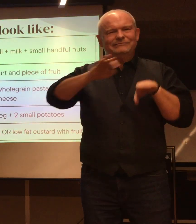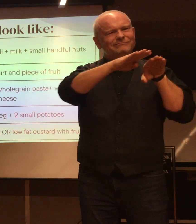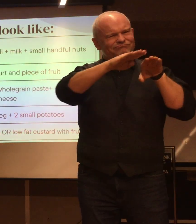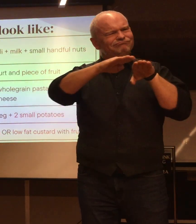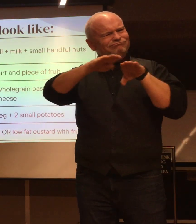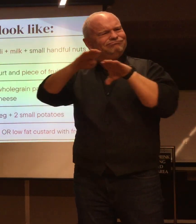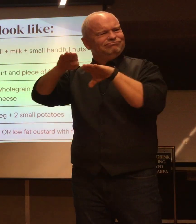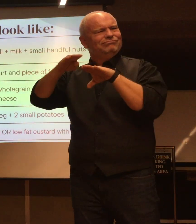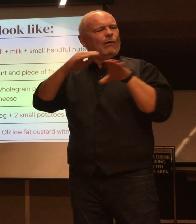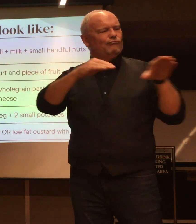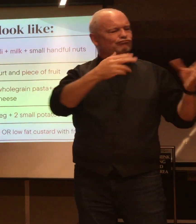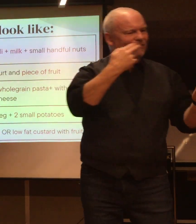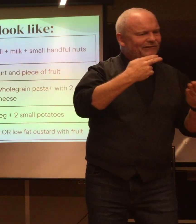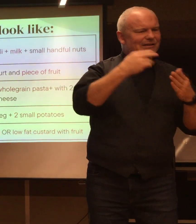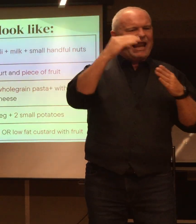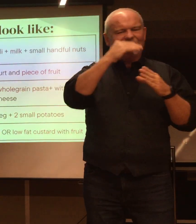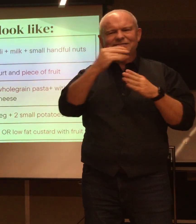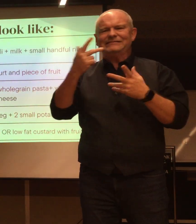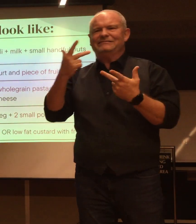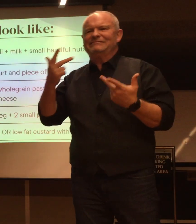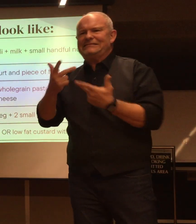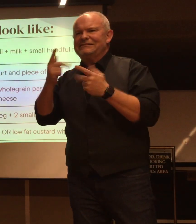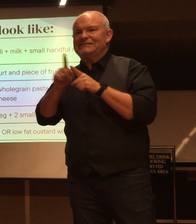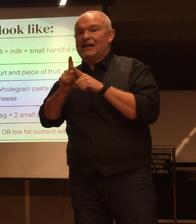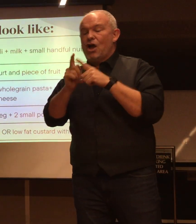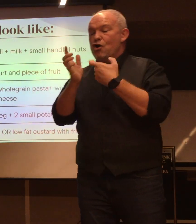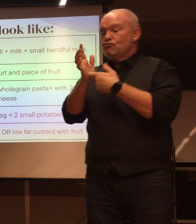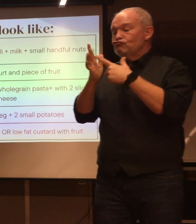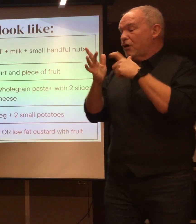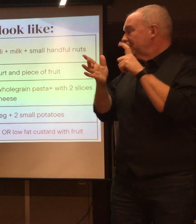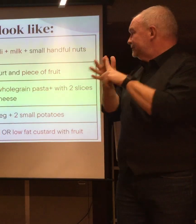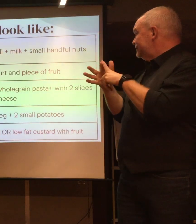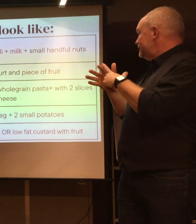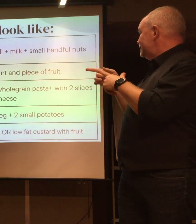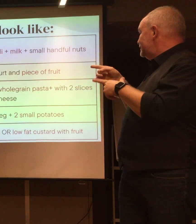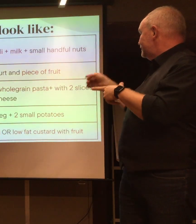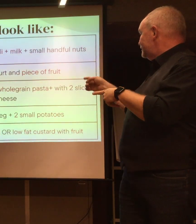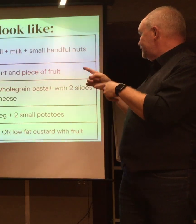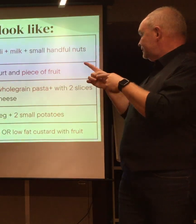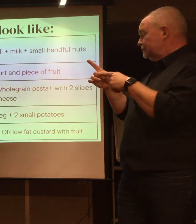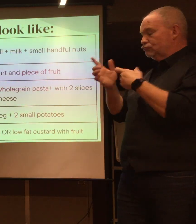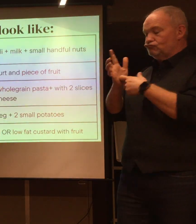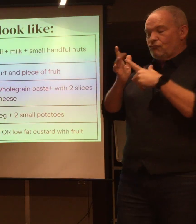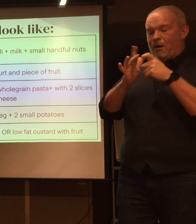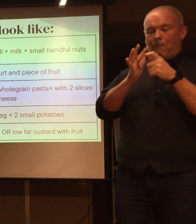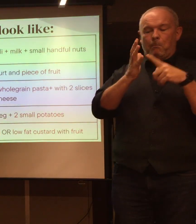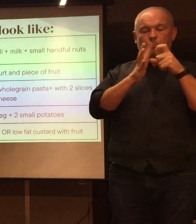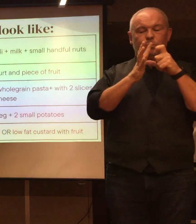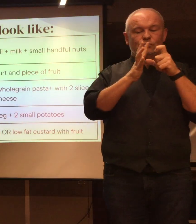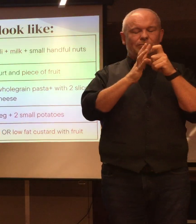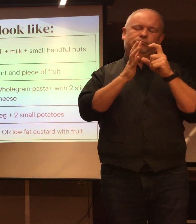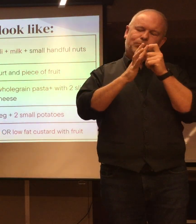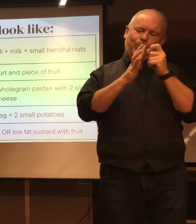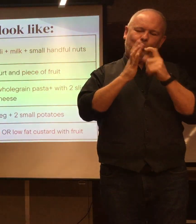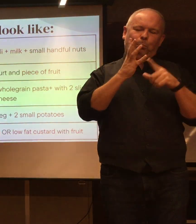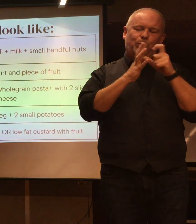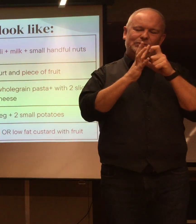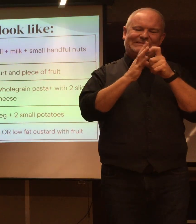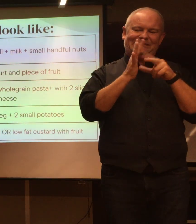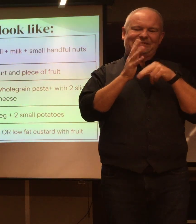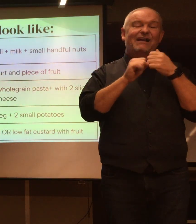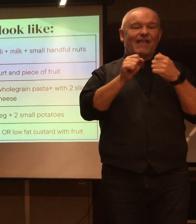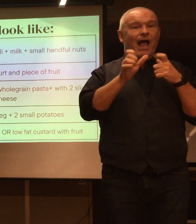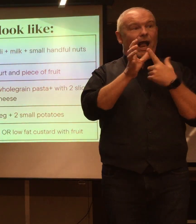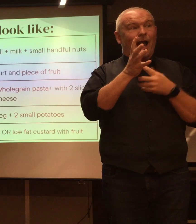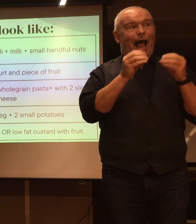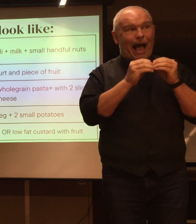So just at the end as well, the rice pudding will have the carbohydrate in there. So that will be your carbohydrate and